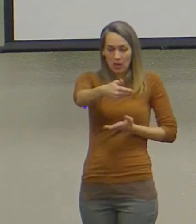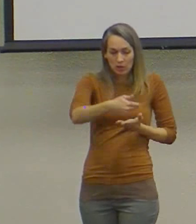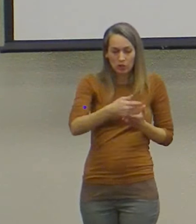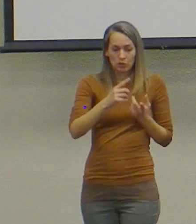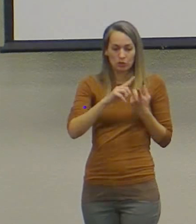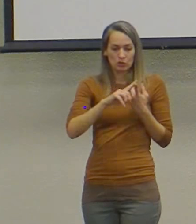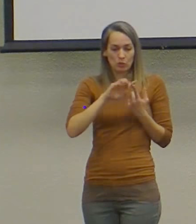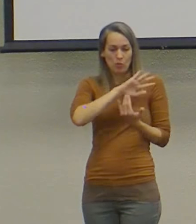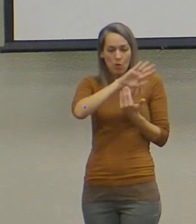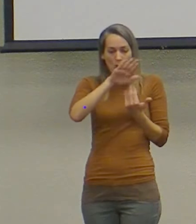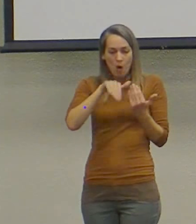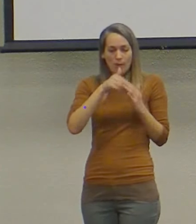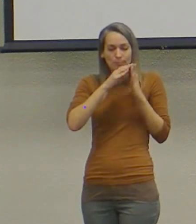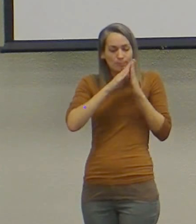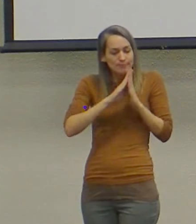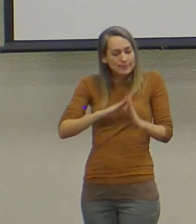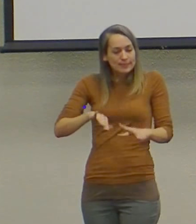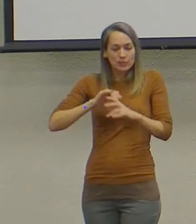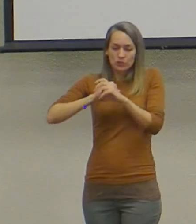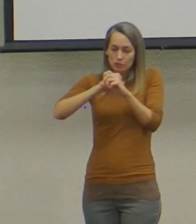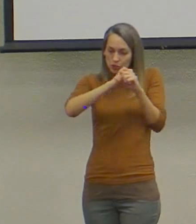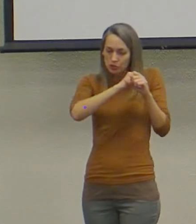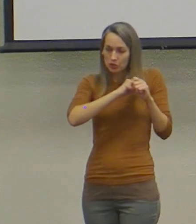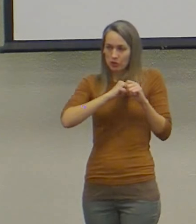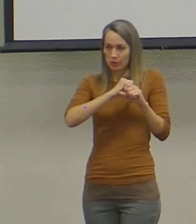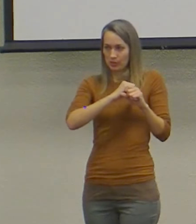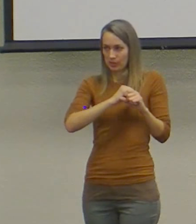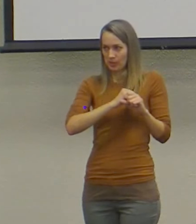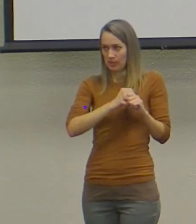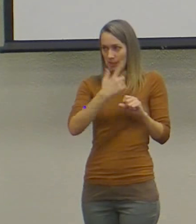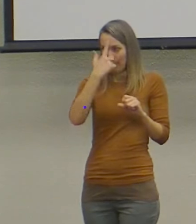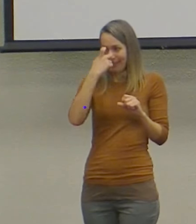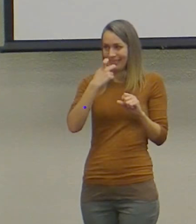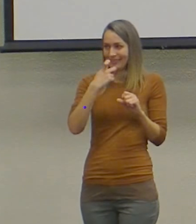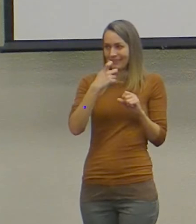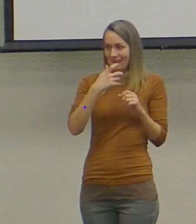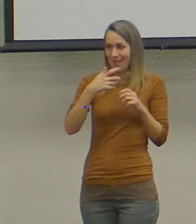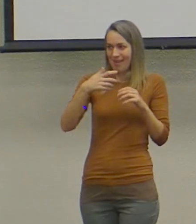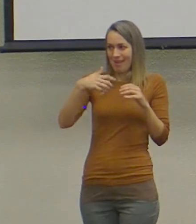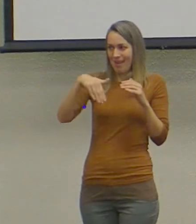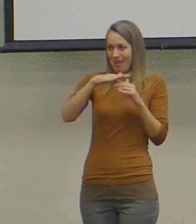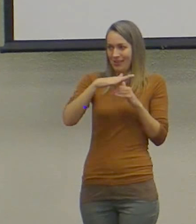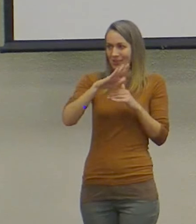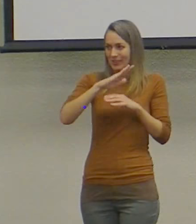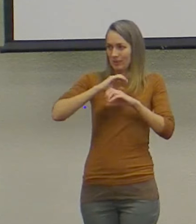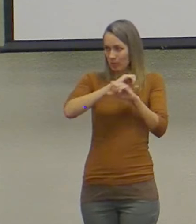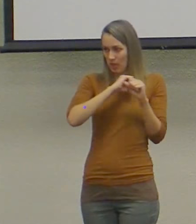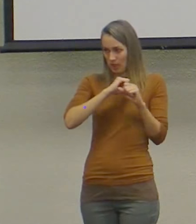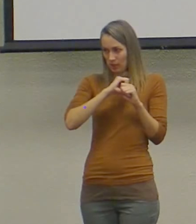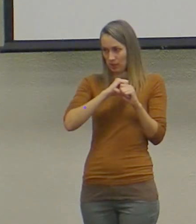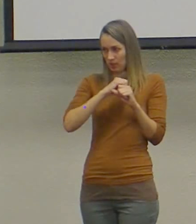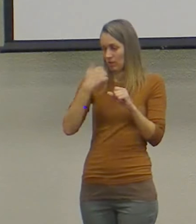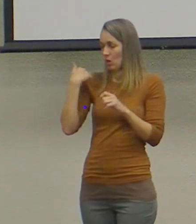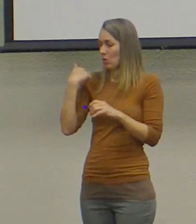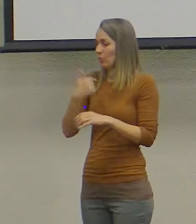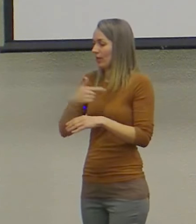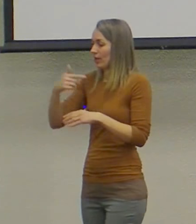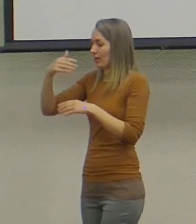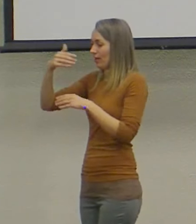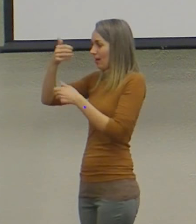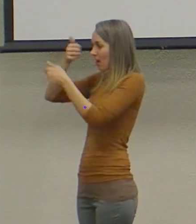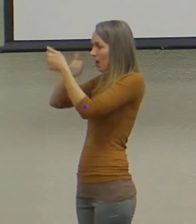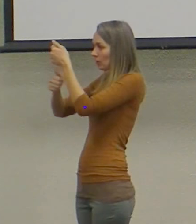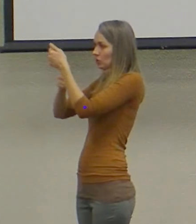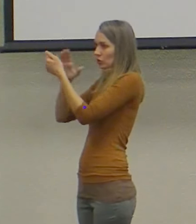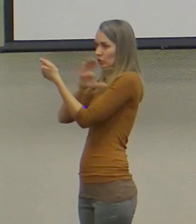to all the peace and security as a result of being under the wings of this wonderful man. We are in the shadow of